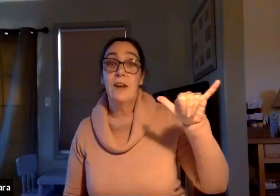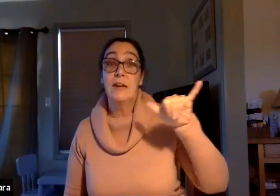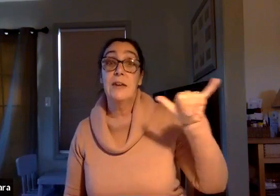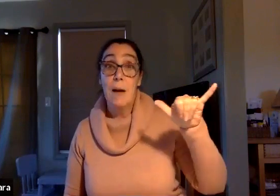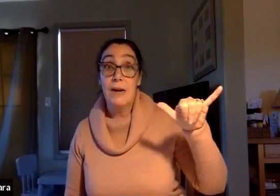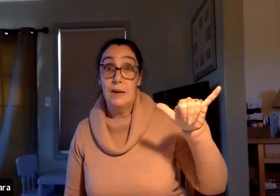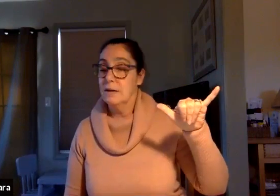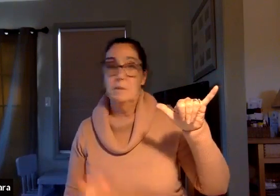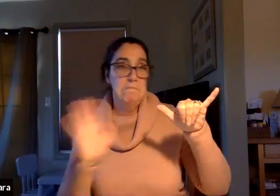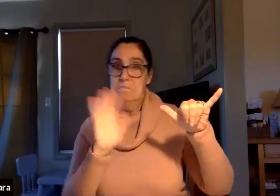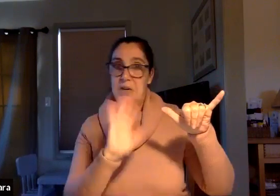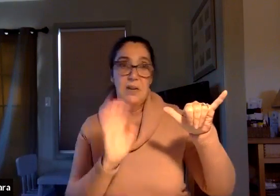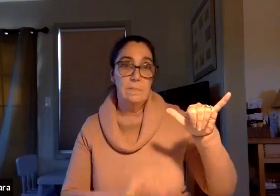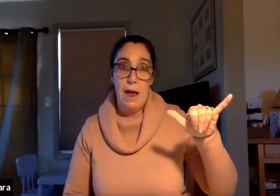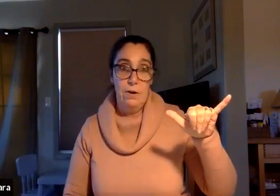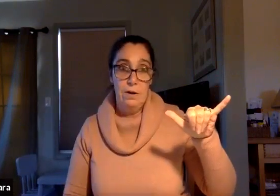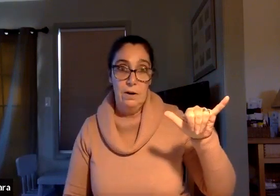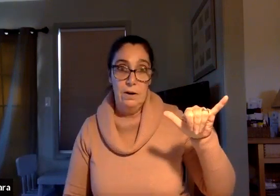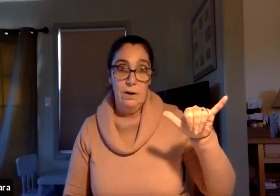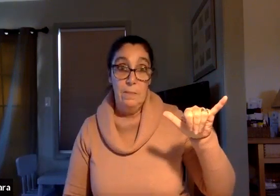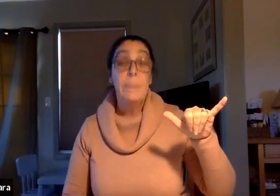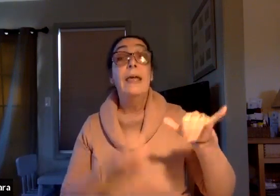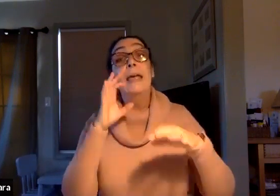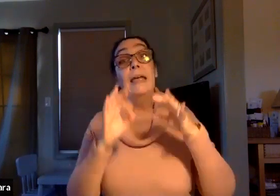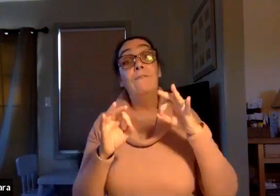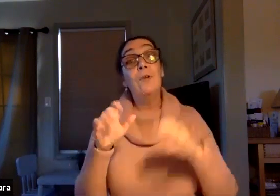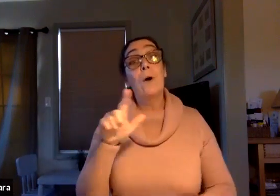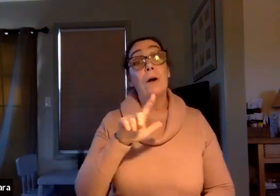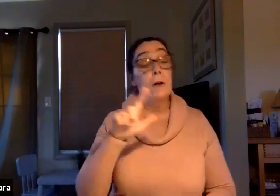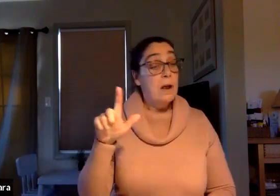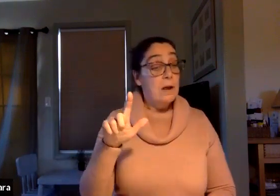hand dominant, it doesn't matter. If you are,